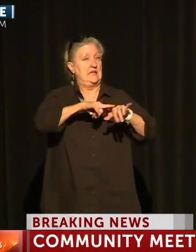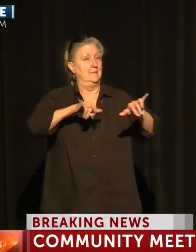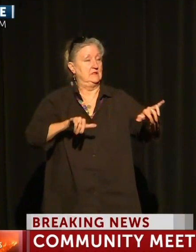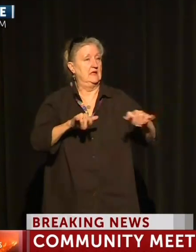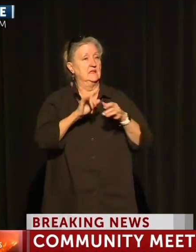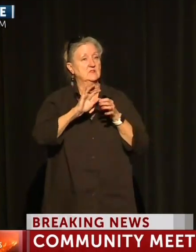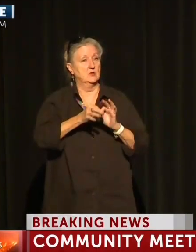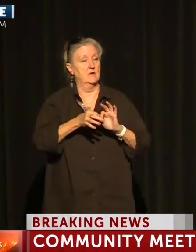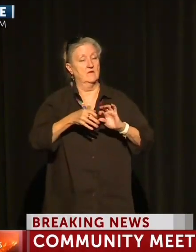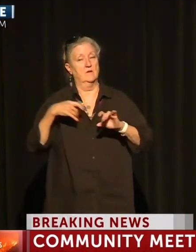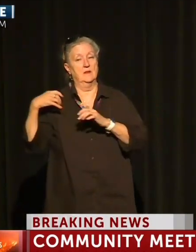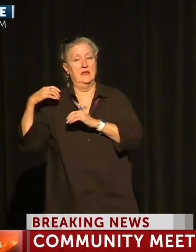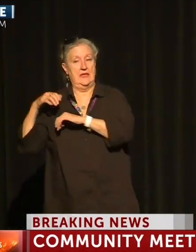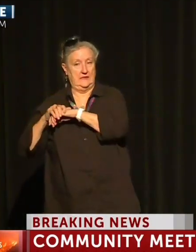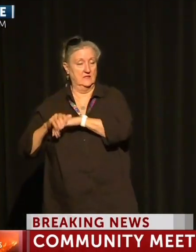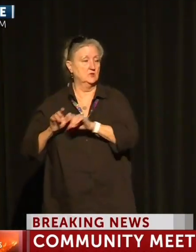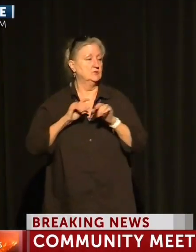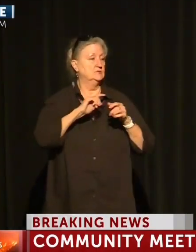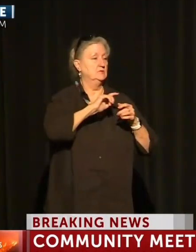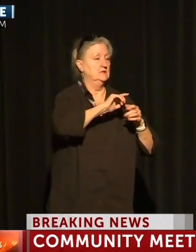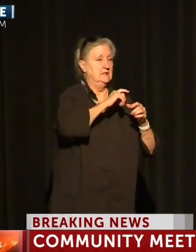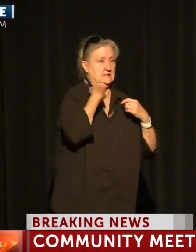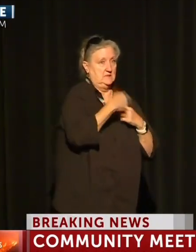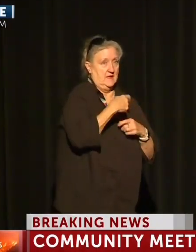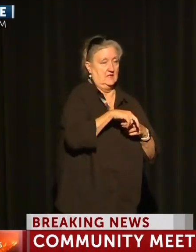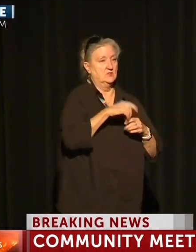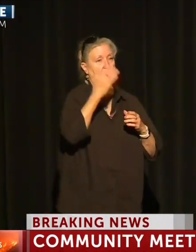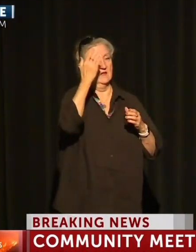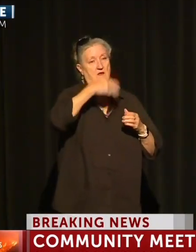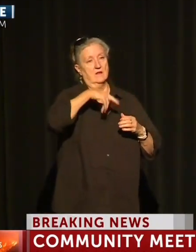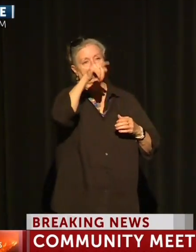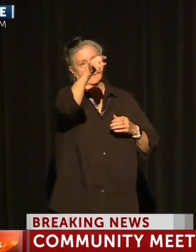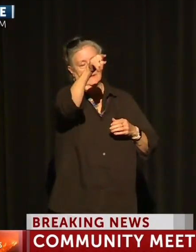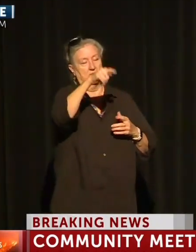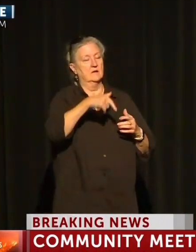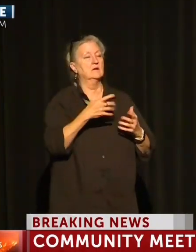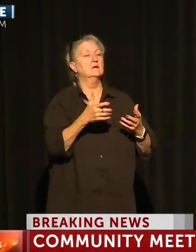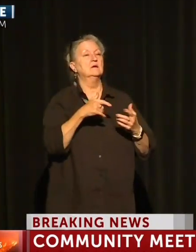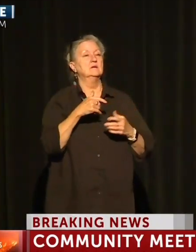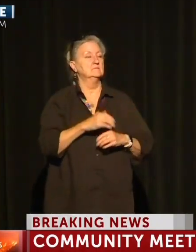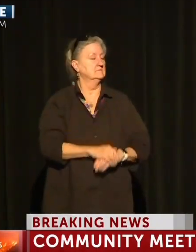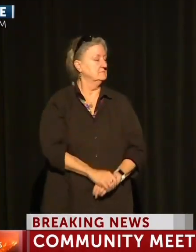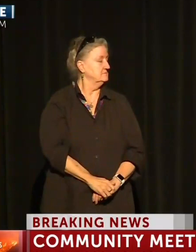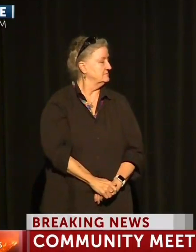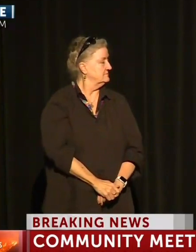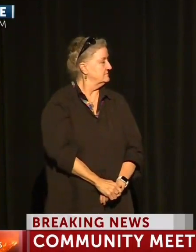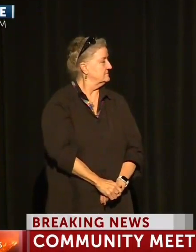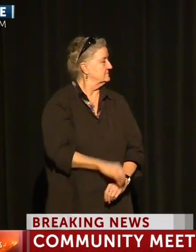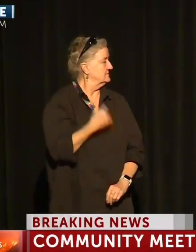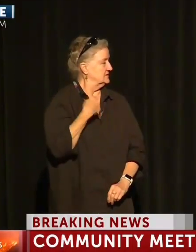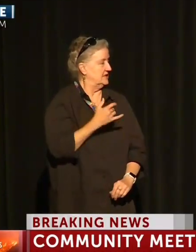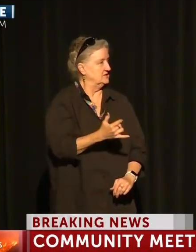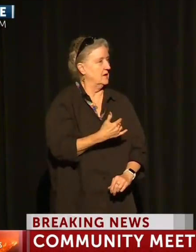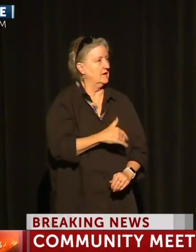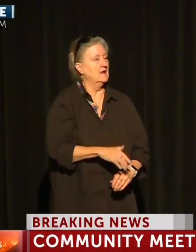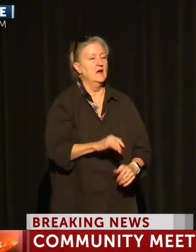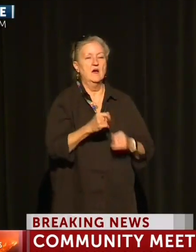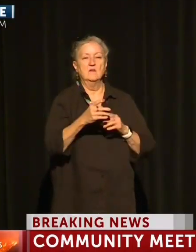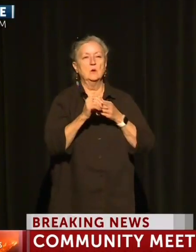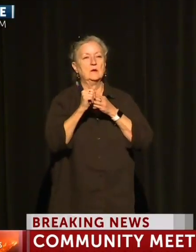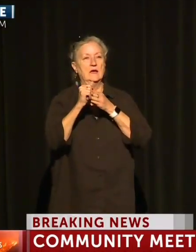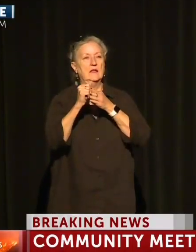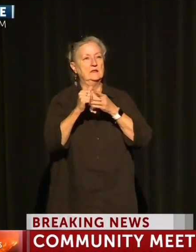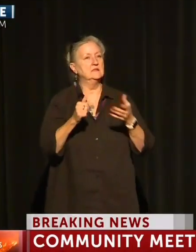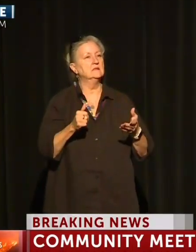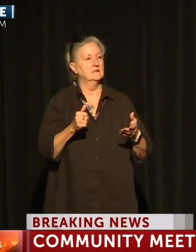interpretation from English to Spanish available at the front of the auditorium. Unas guías cuando trabajando con intérprete, a few guidelines